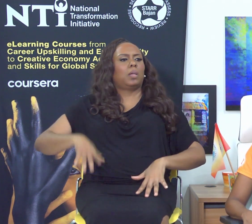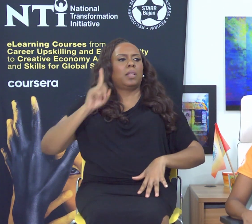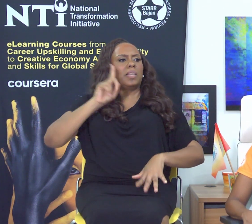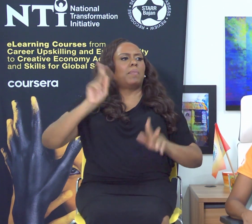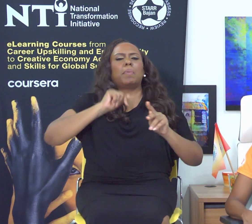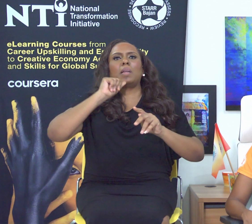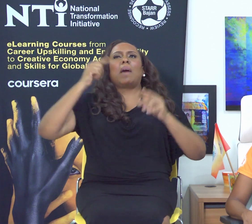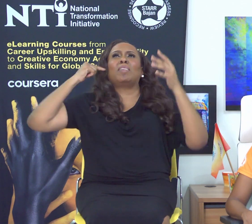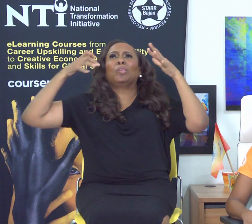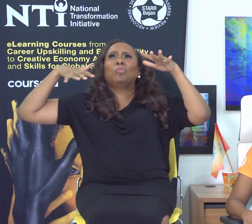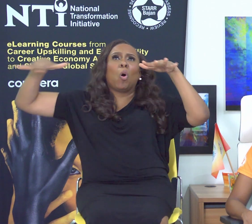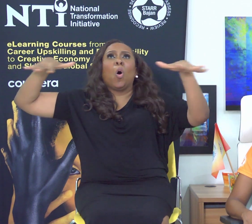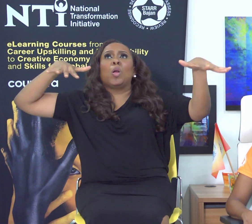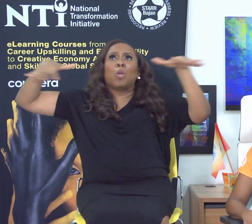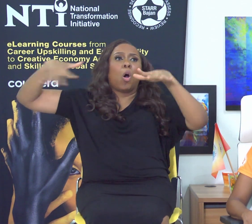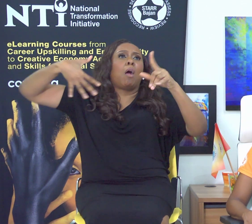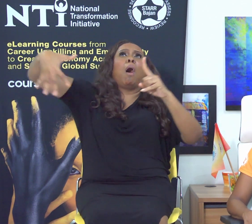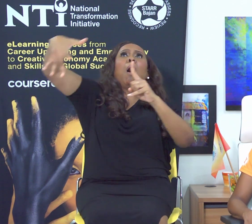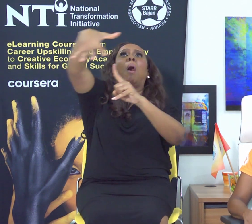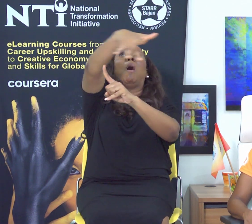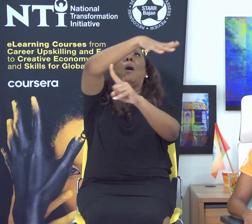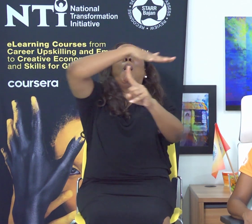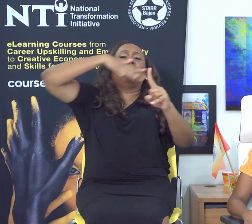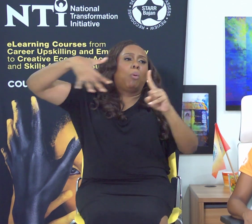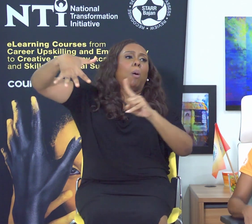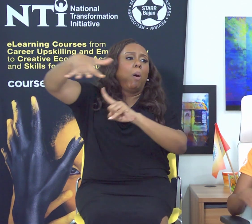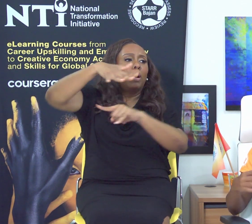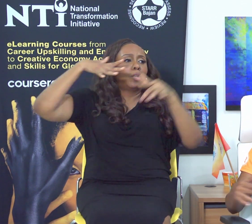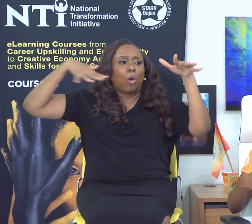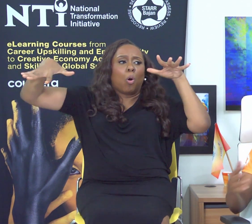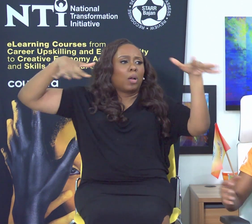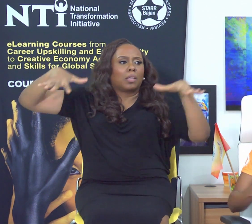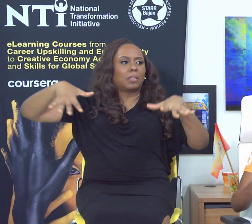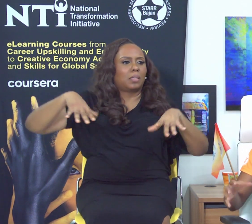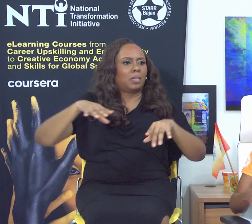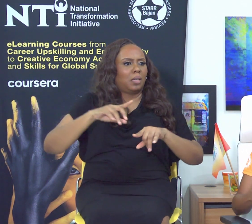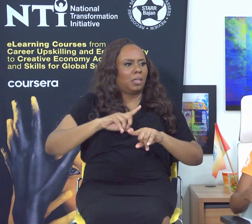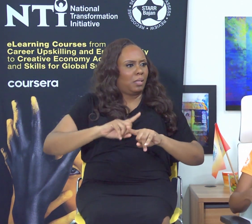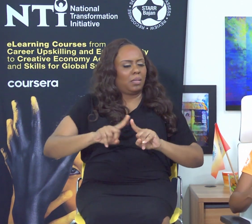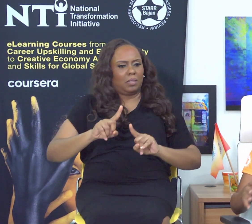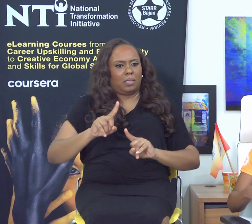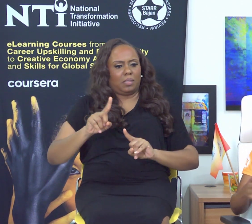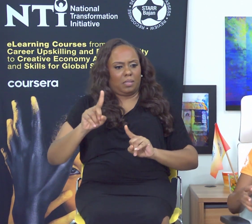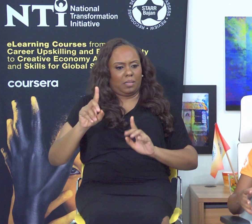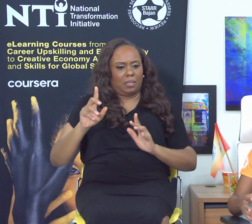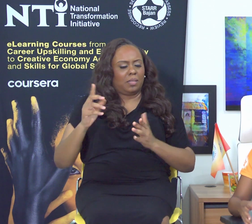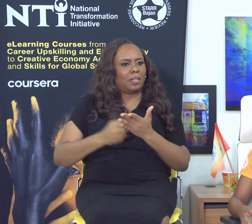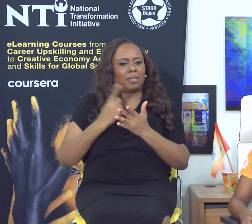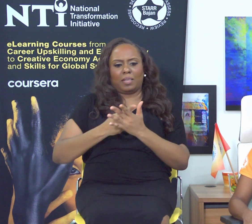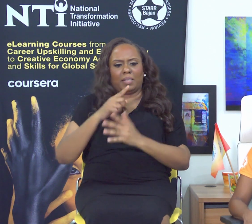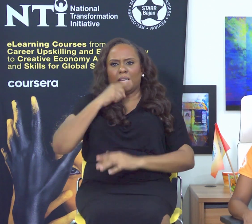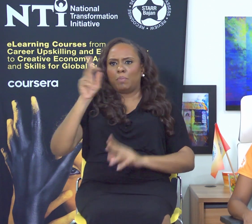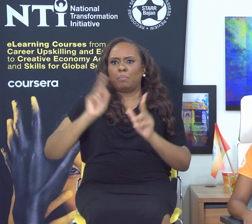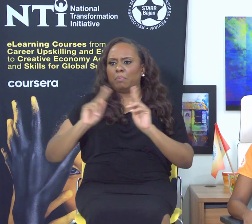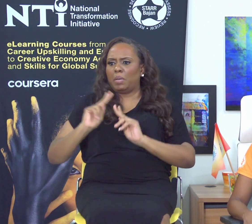Now, Anthony mentions he finds hearing people a bit controlled by their phone.